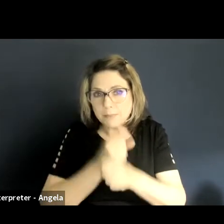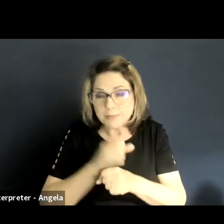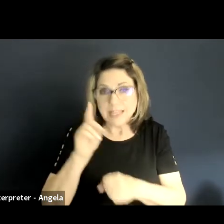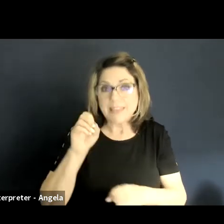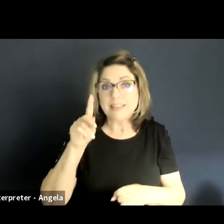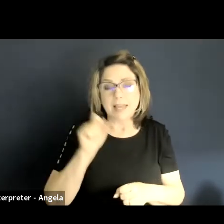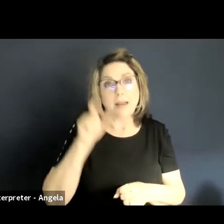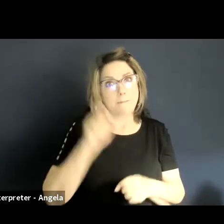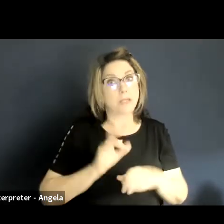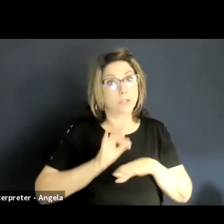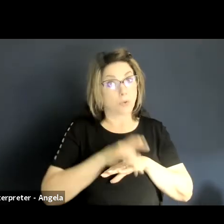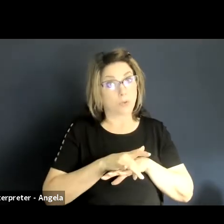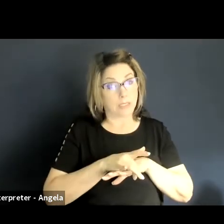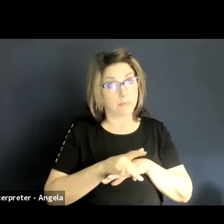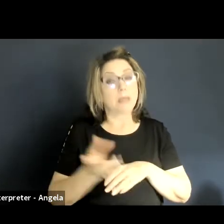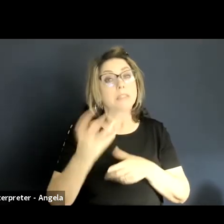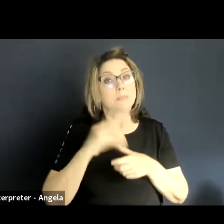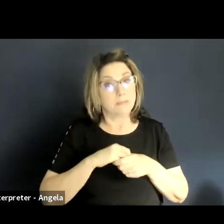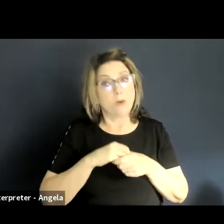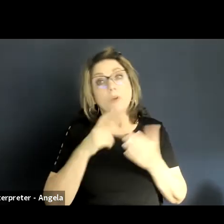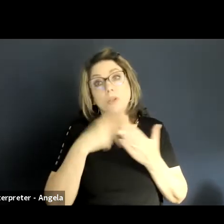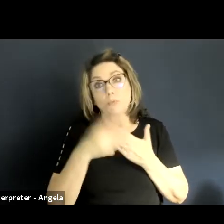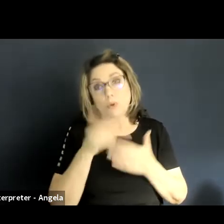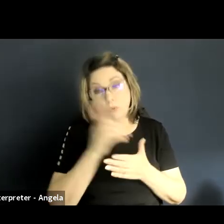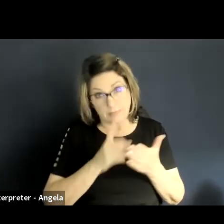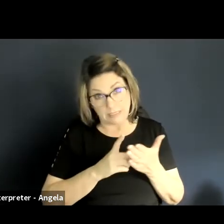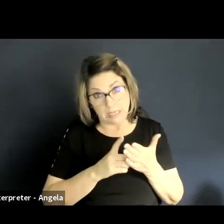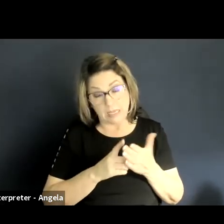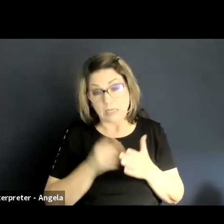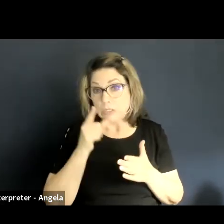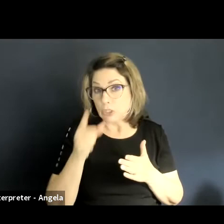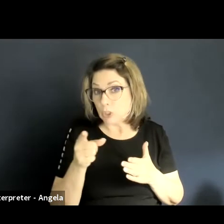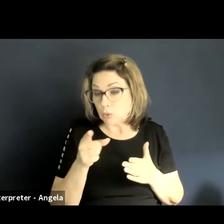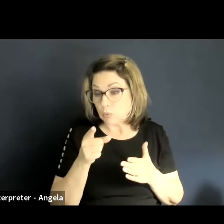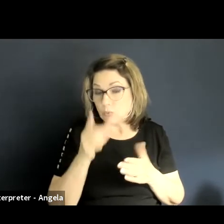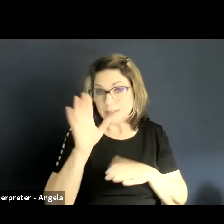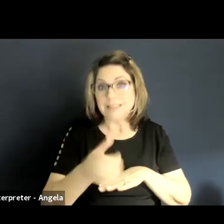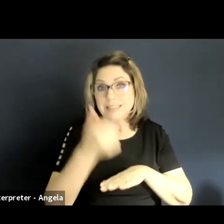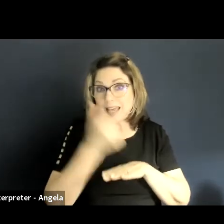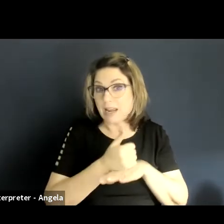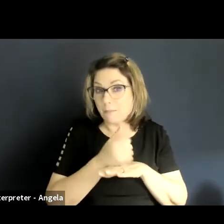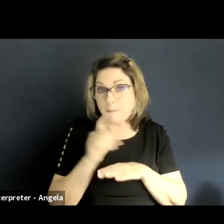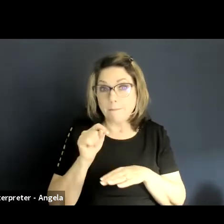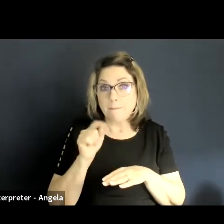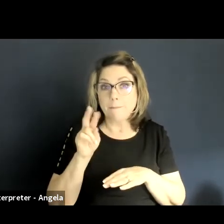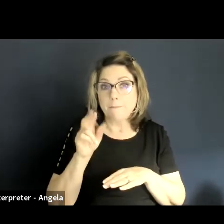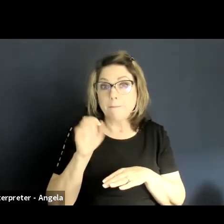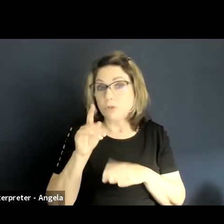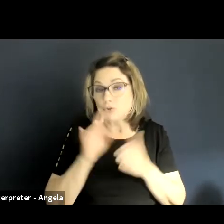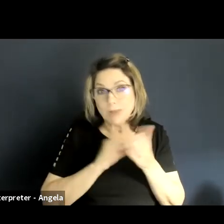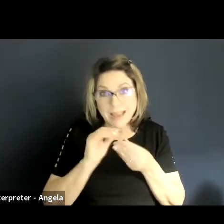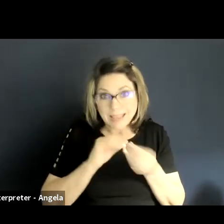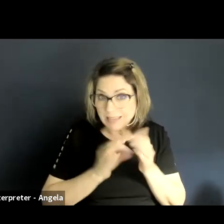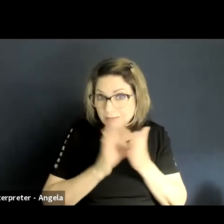early on. It has to be part of your program design. Are you going to set up tracking through Excel or through some sort